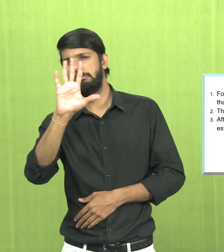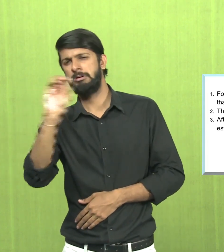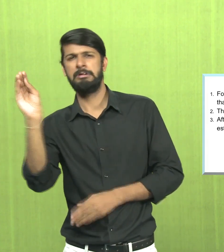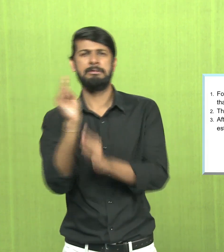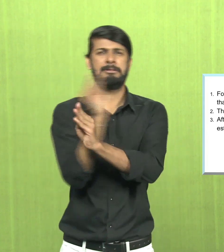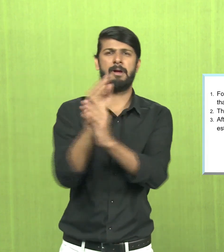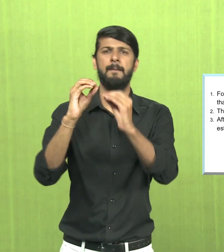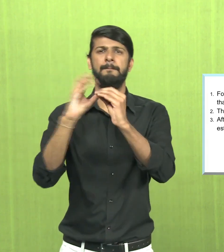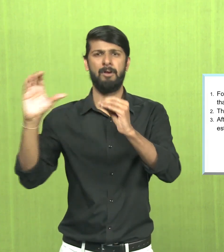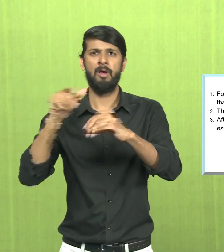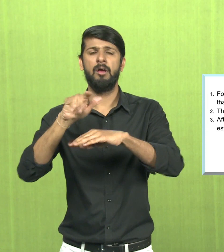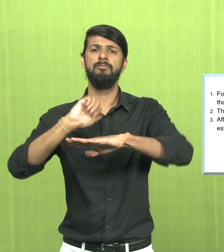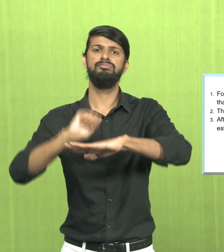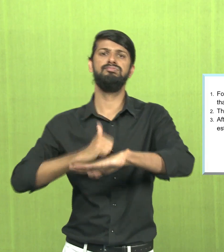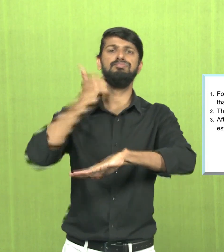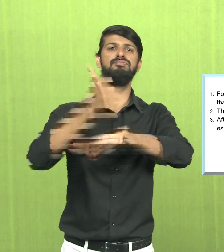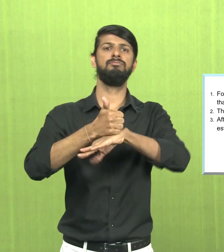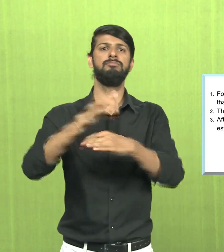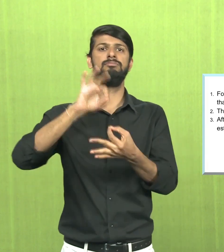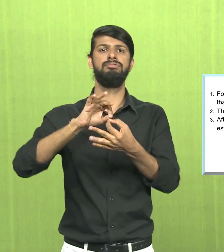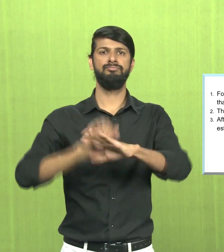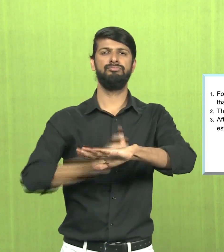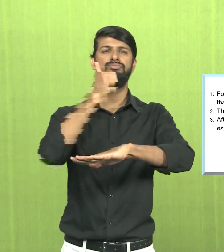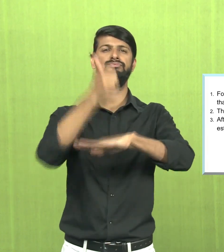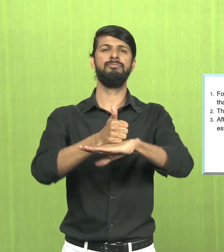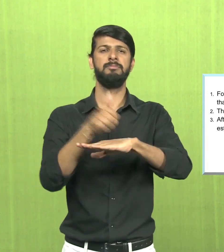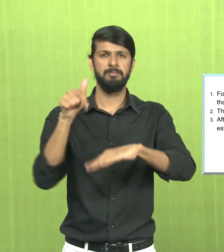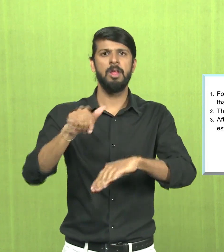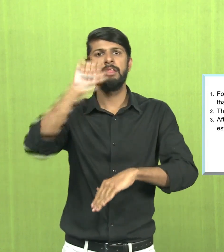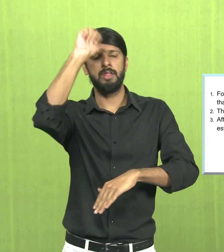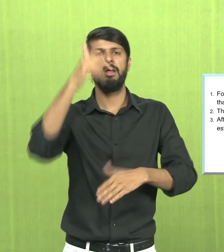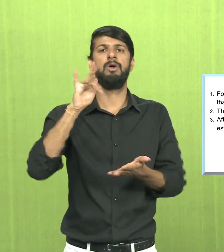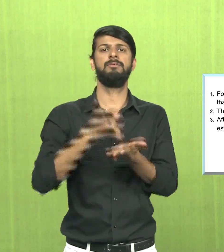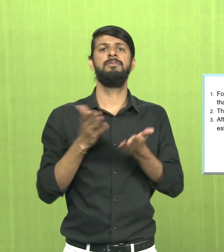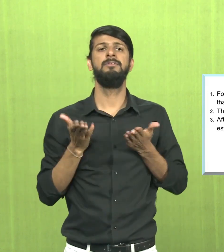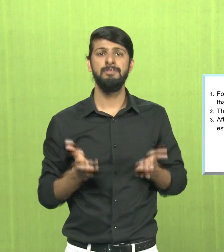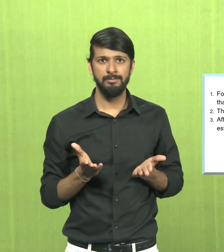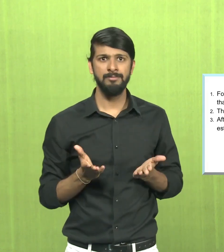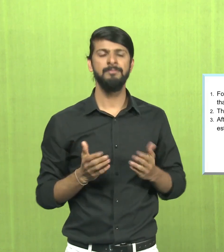BC, and that was the time when Buddhism was established in India.